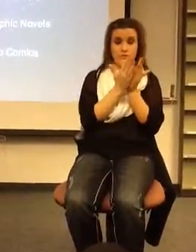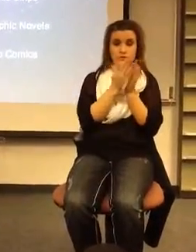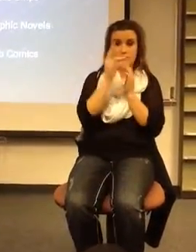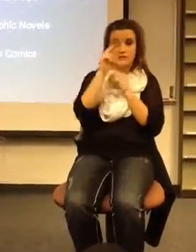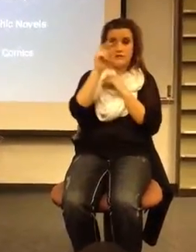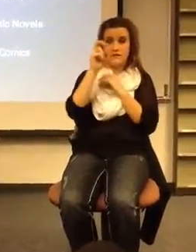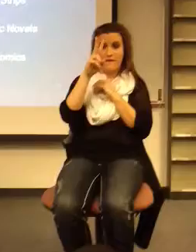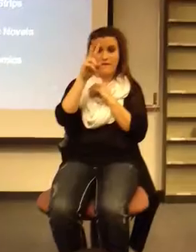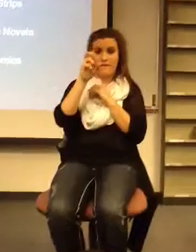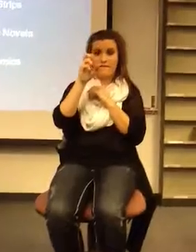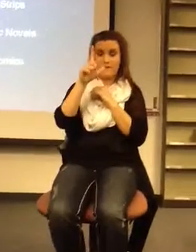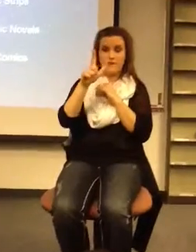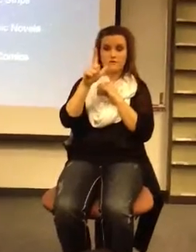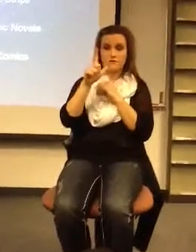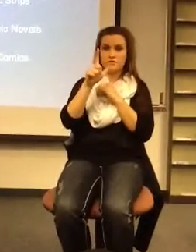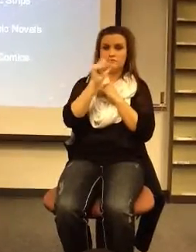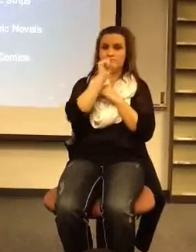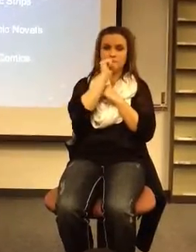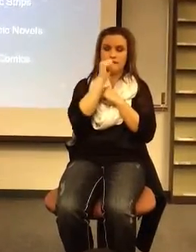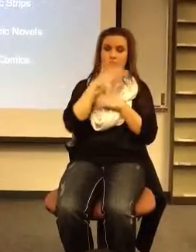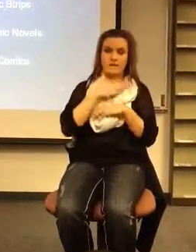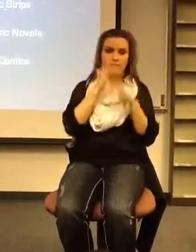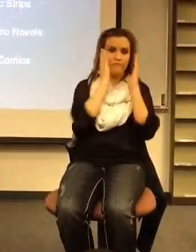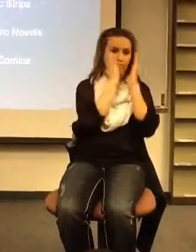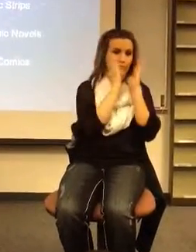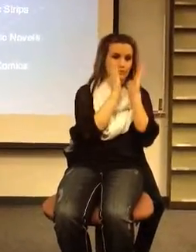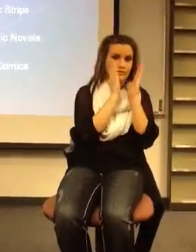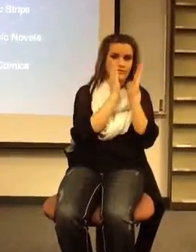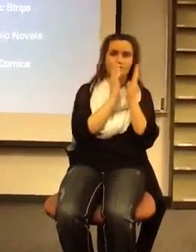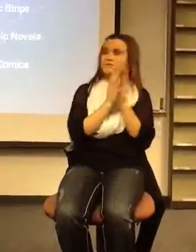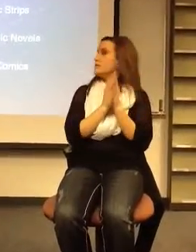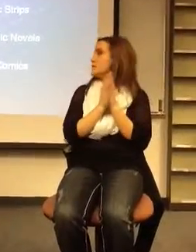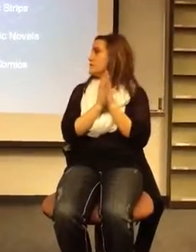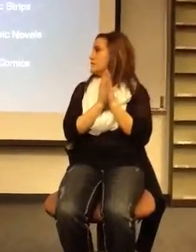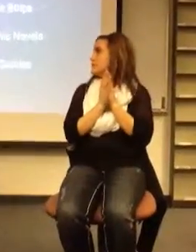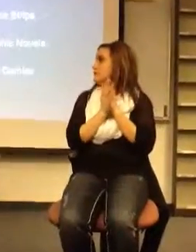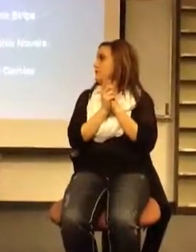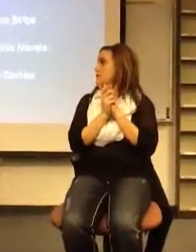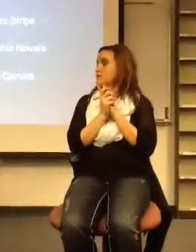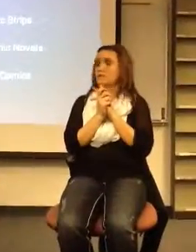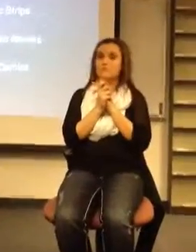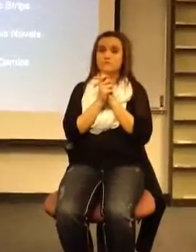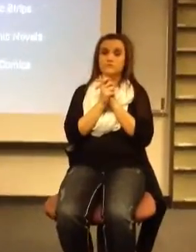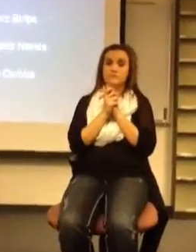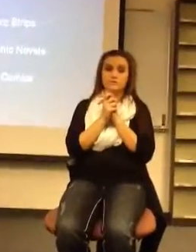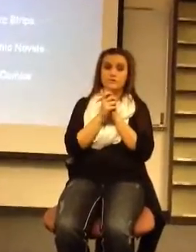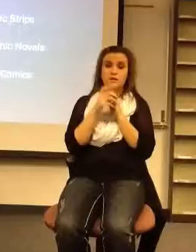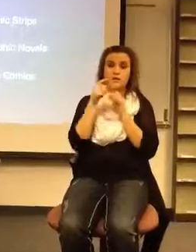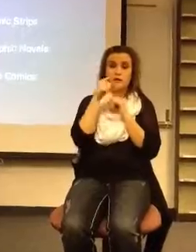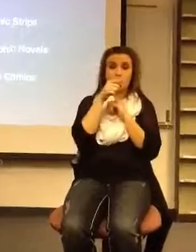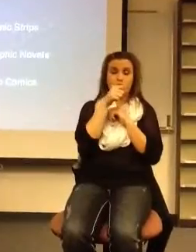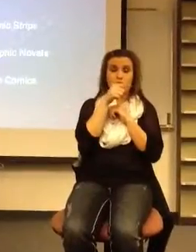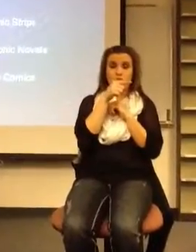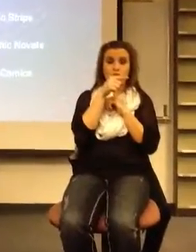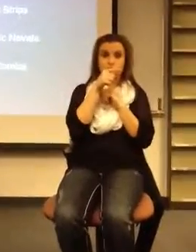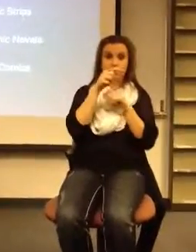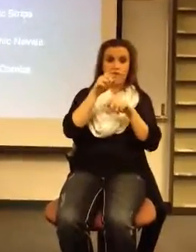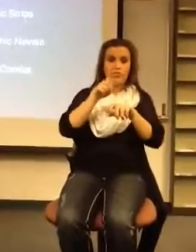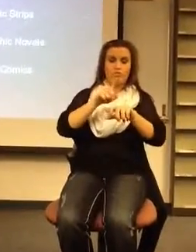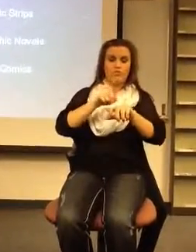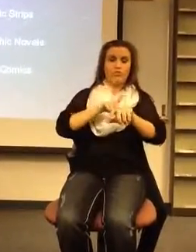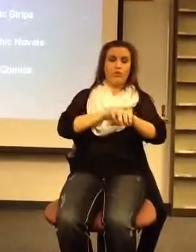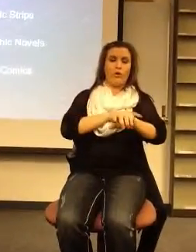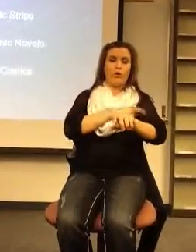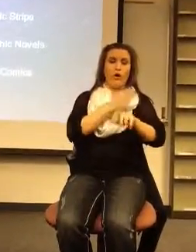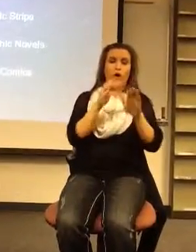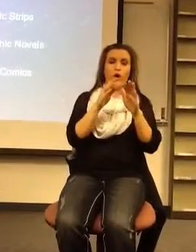typically serial fiction, and graphic novels are usually a much longer story form that